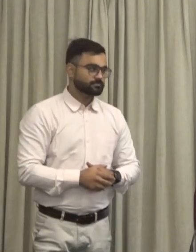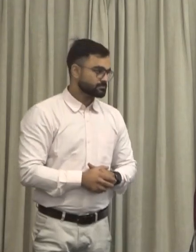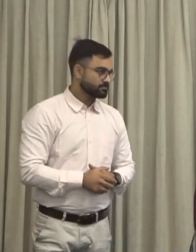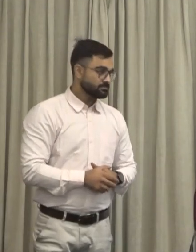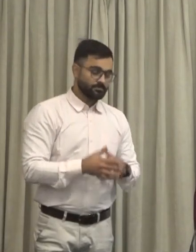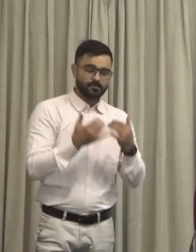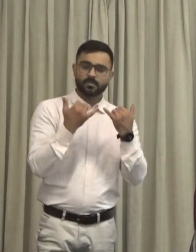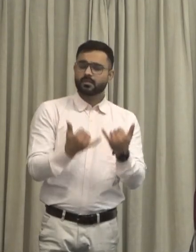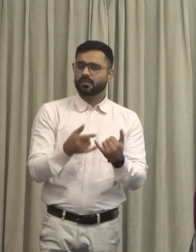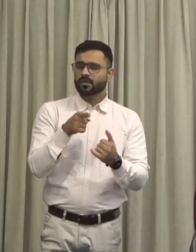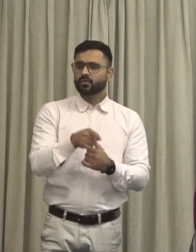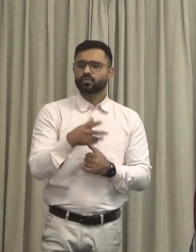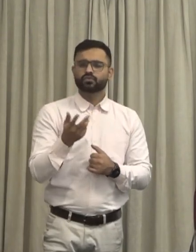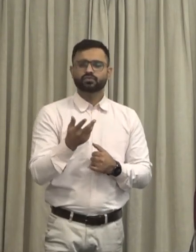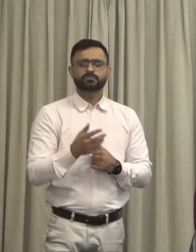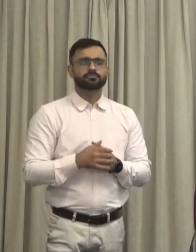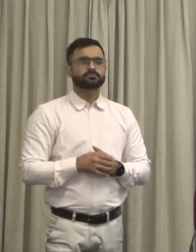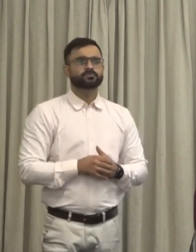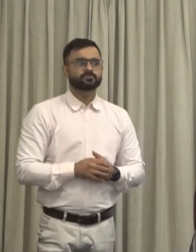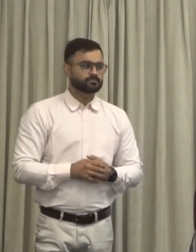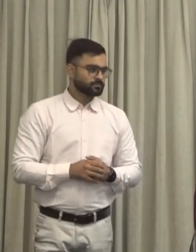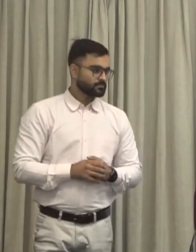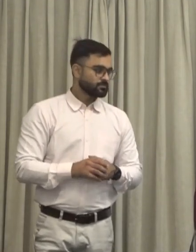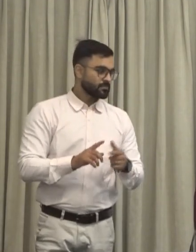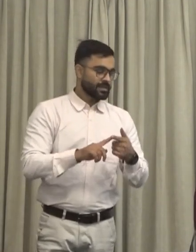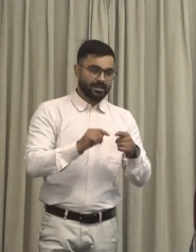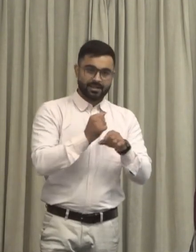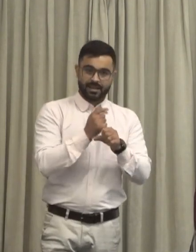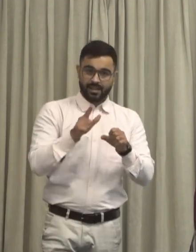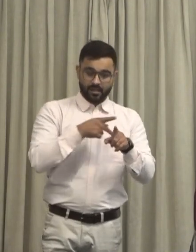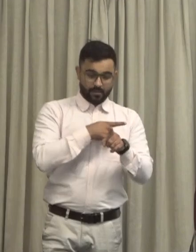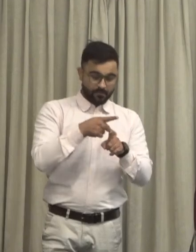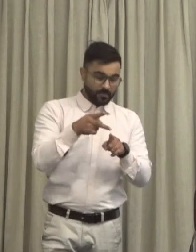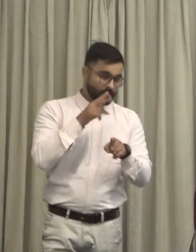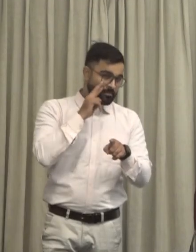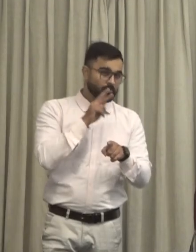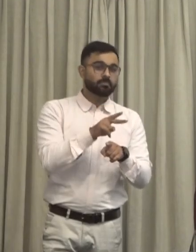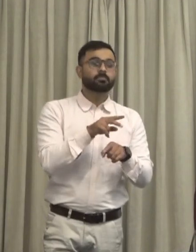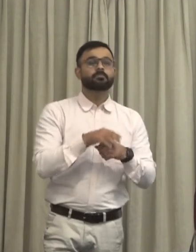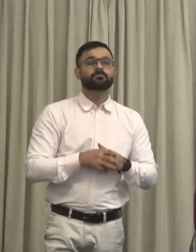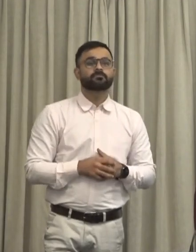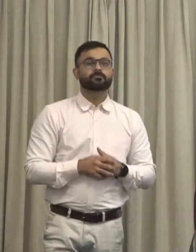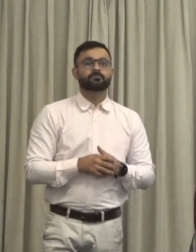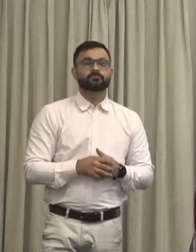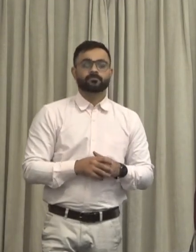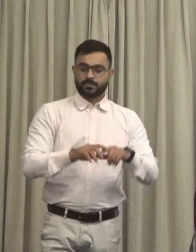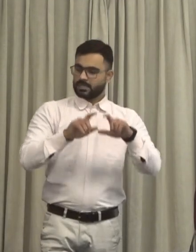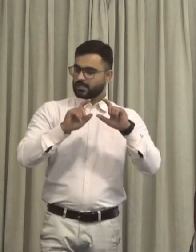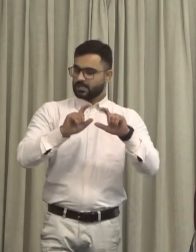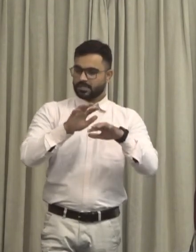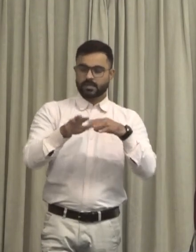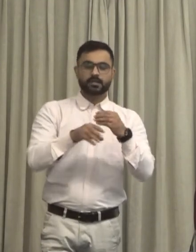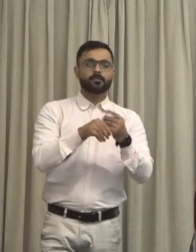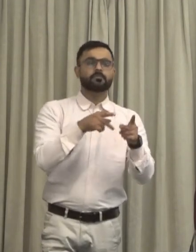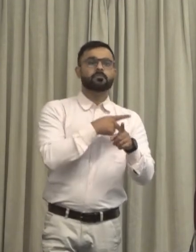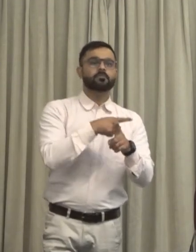Now, why is it that the legal profession is looking at the caregivers, the